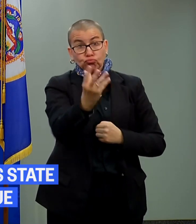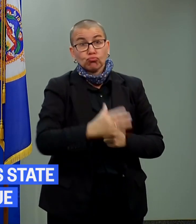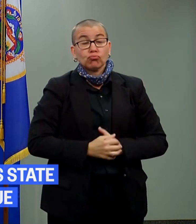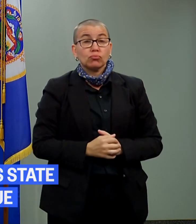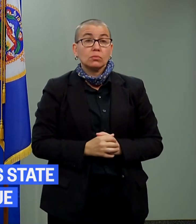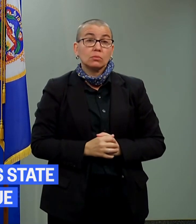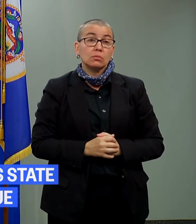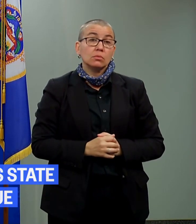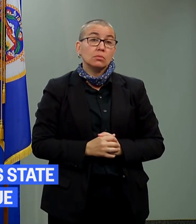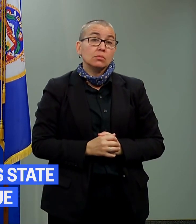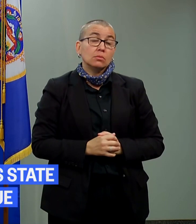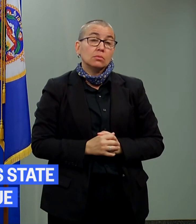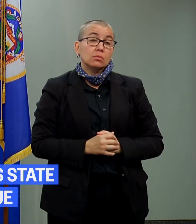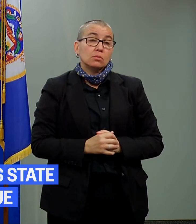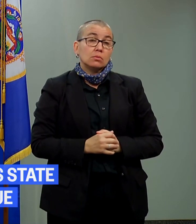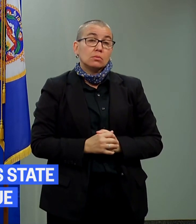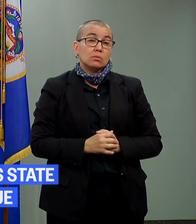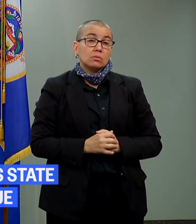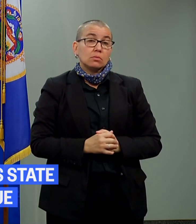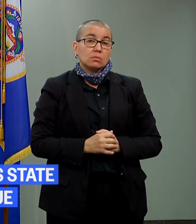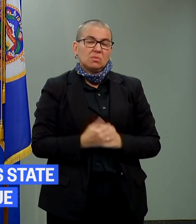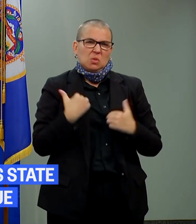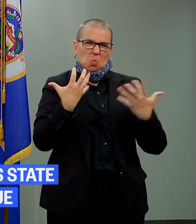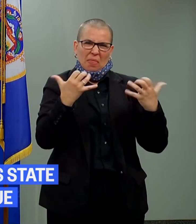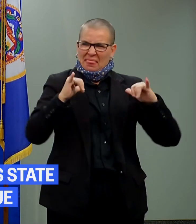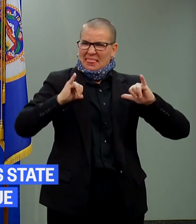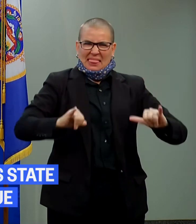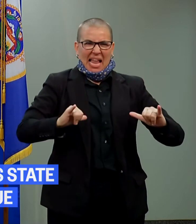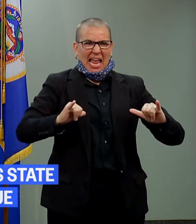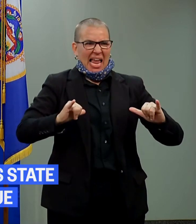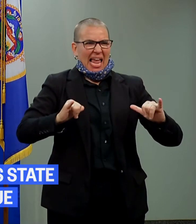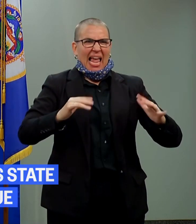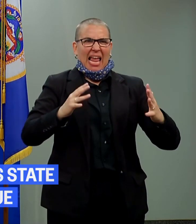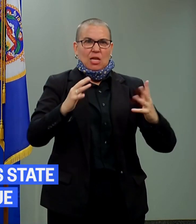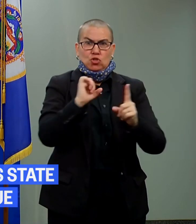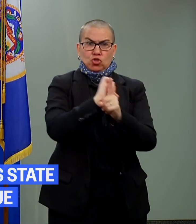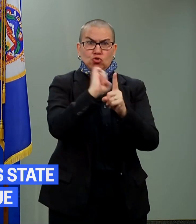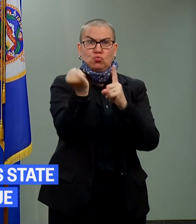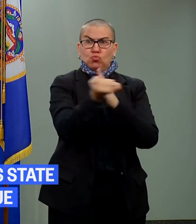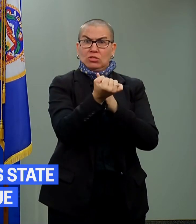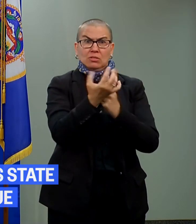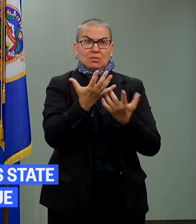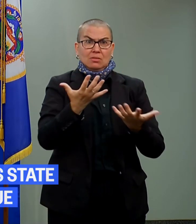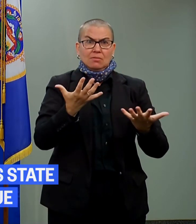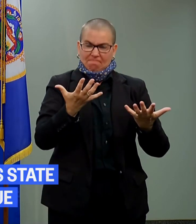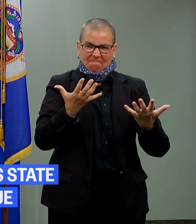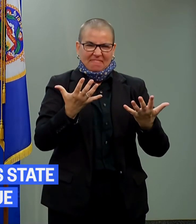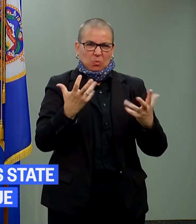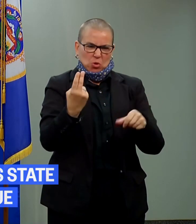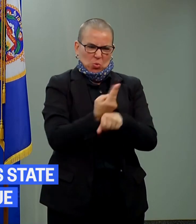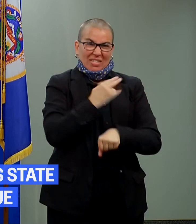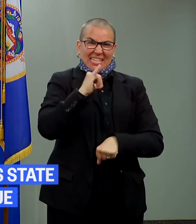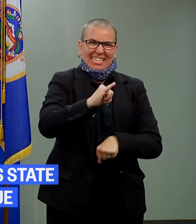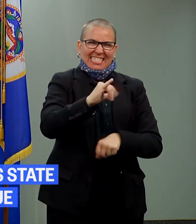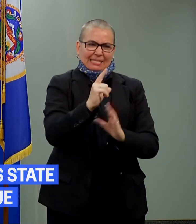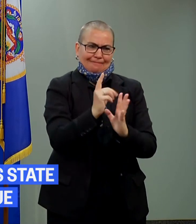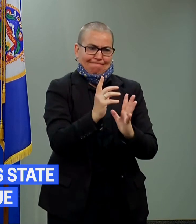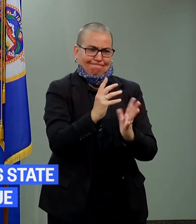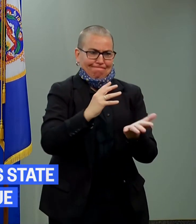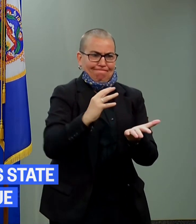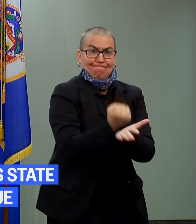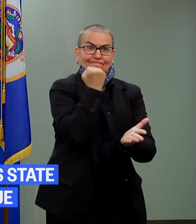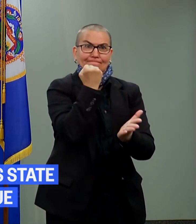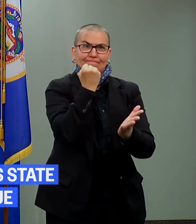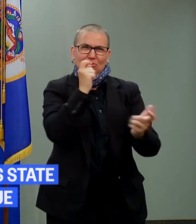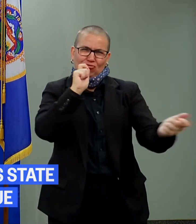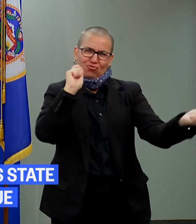point to chart a new course for our country. Sadly, we don't have the historical fact or